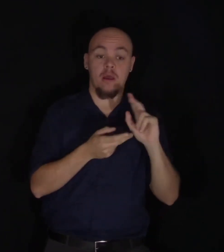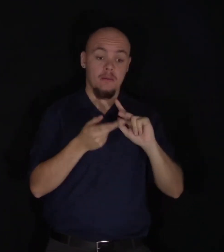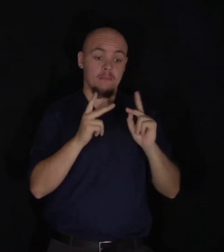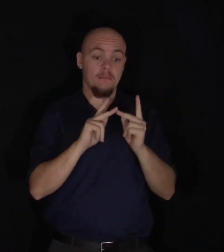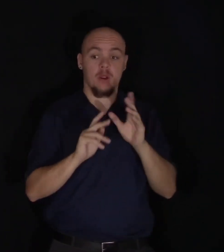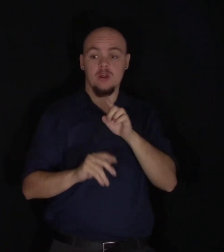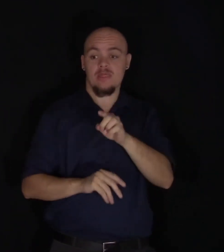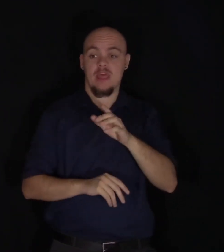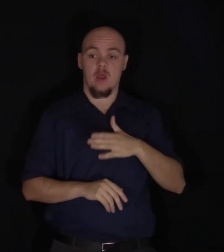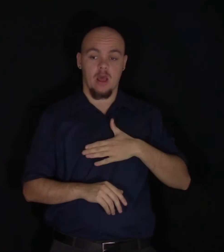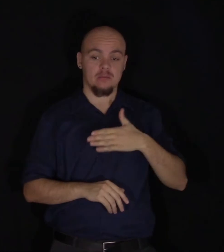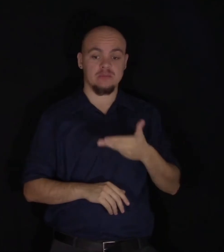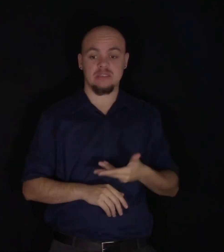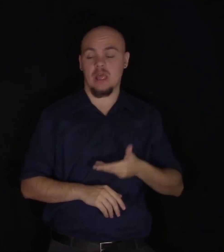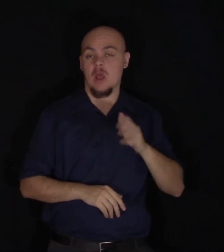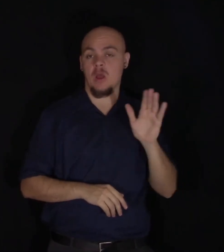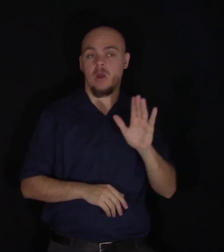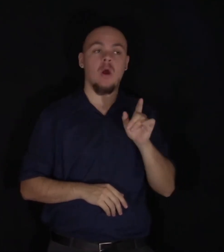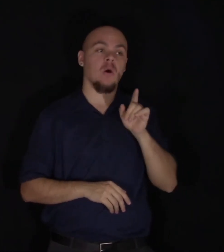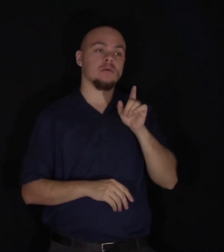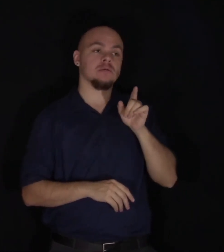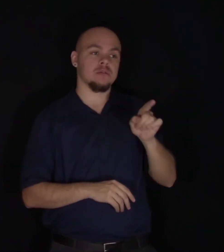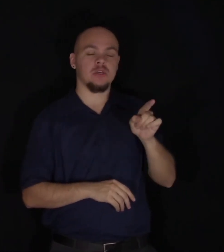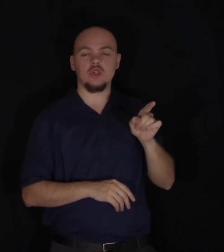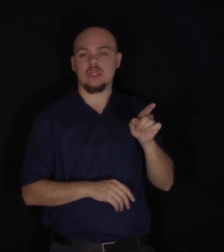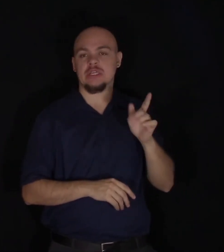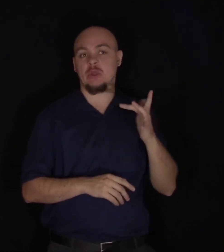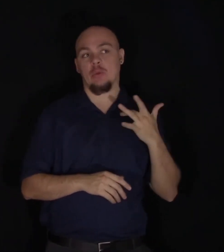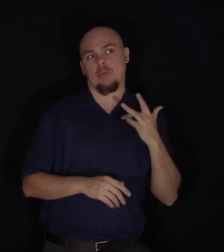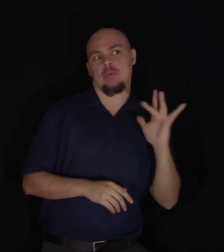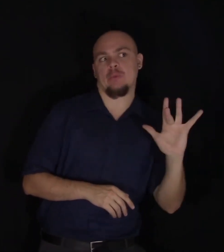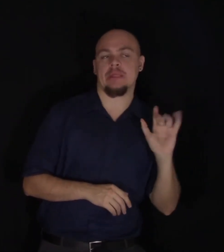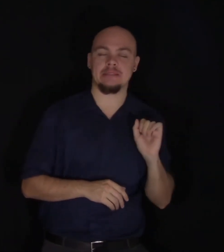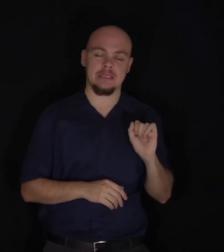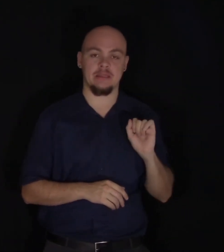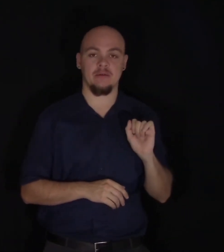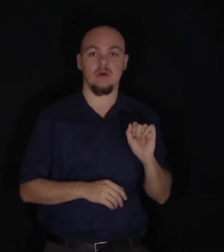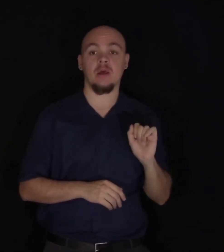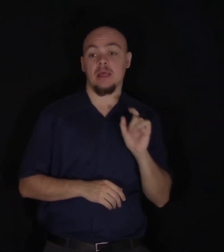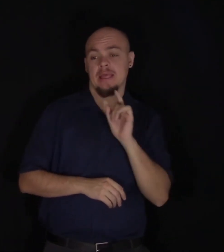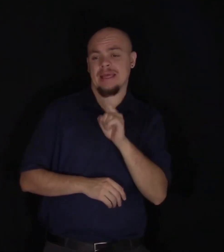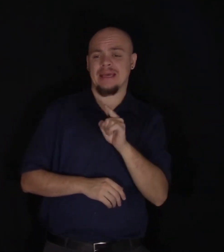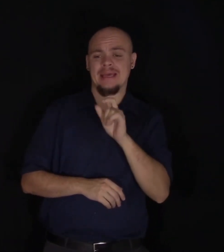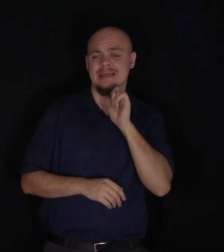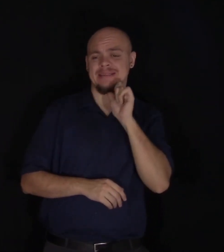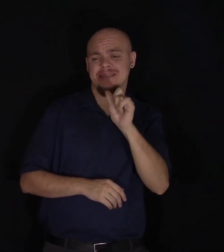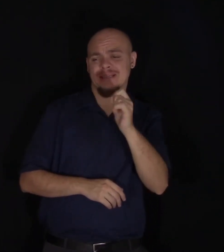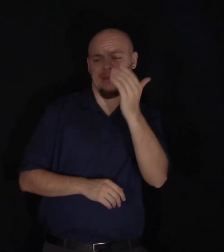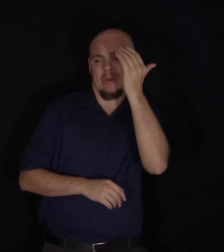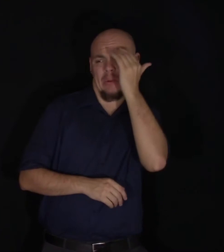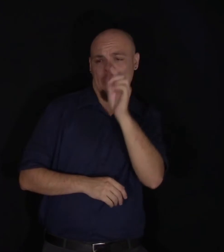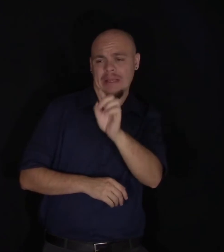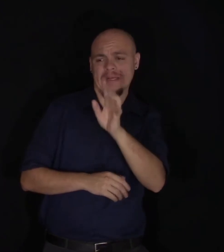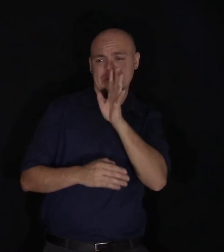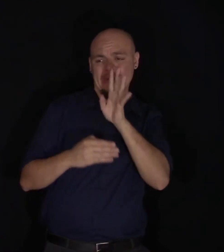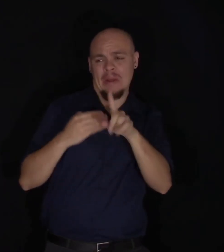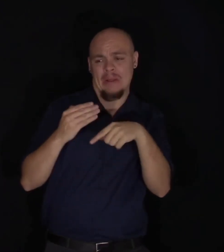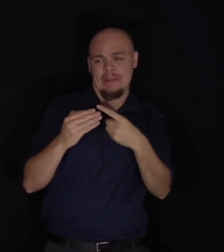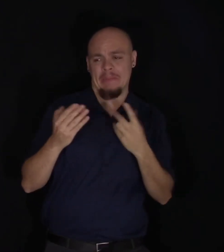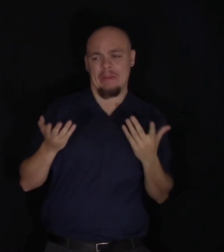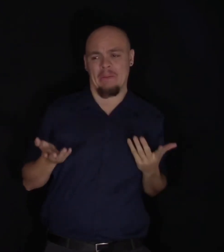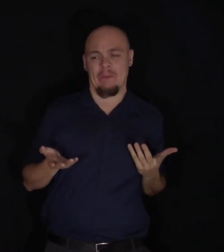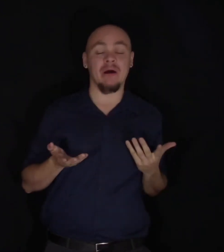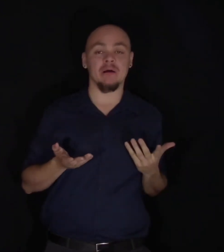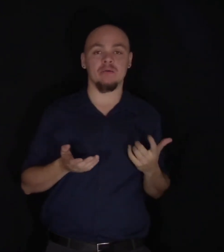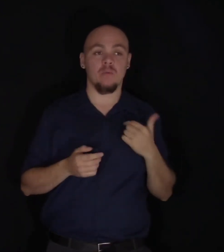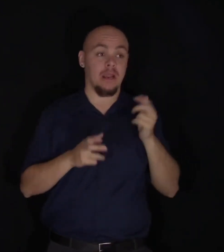with them, they say things like, "She's too sensitive," or "He doesn't know what he's talking about." When I